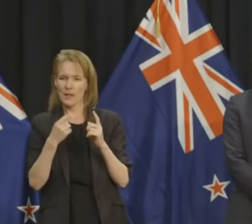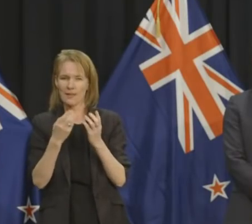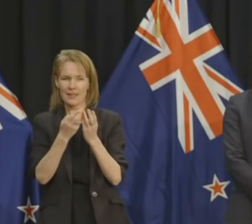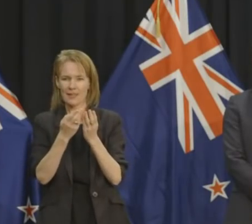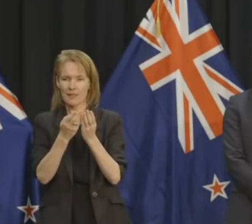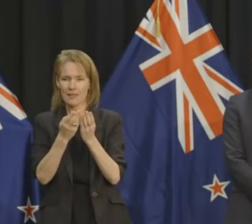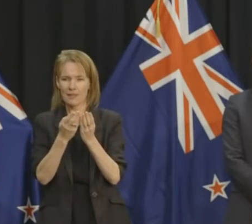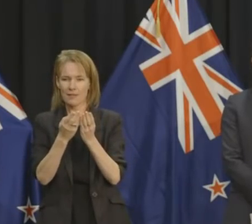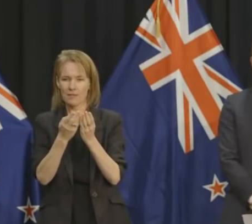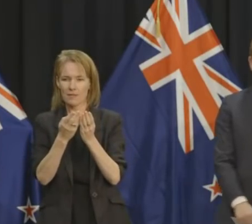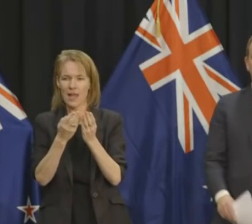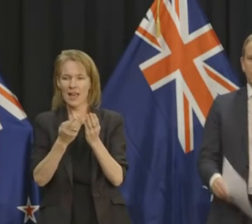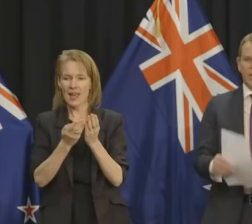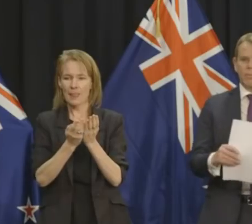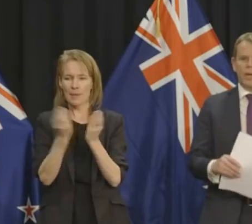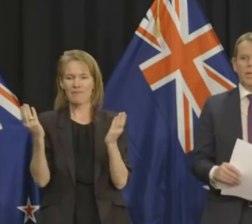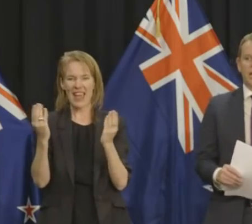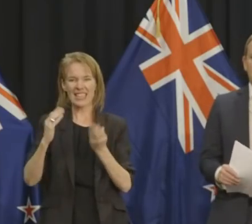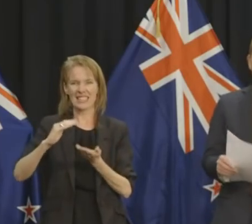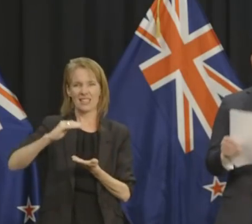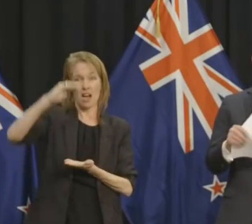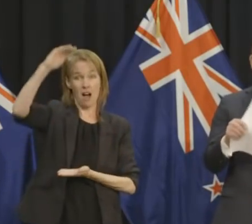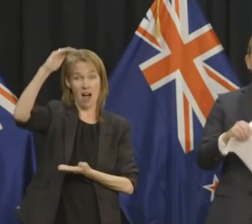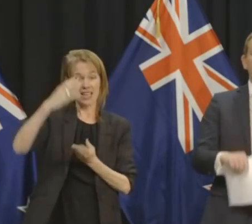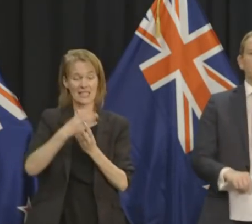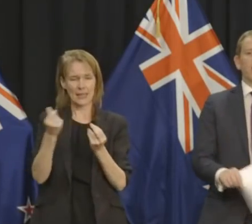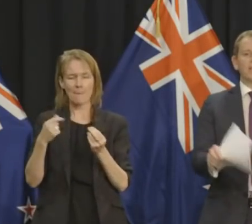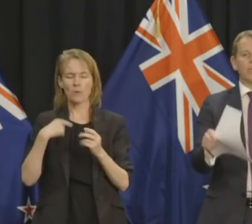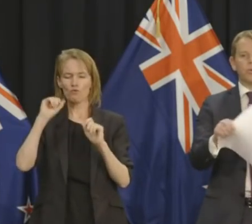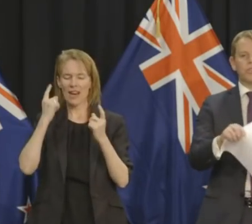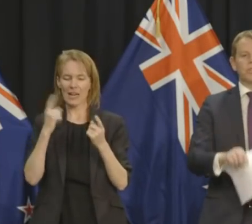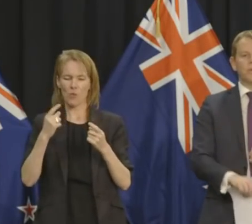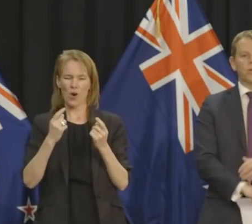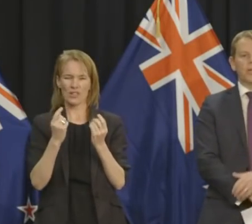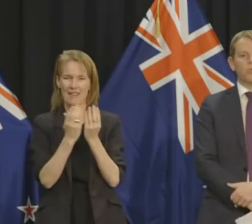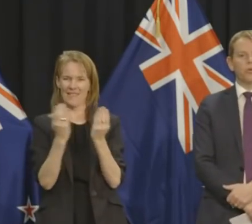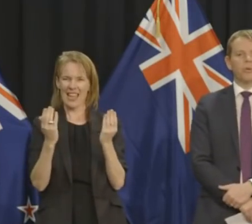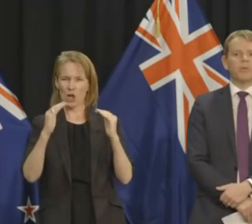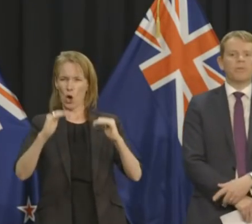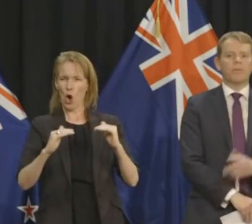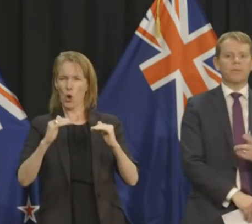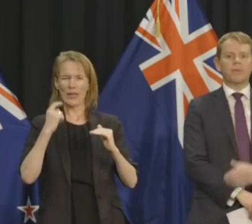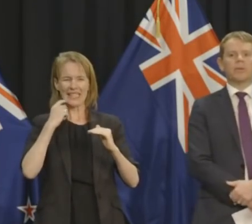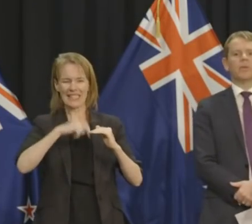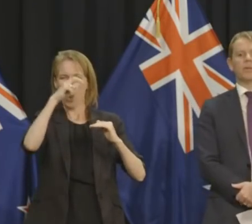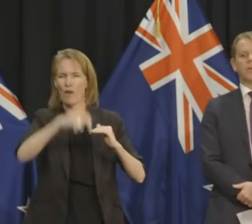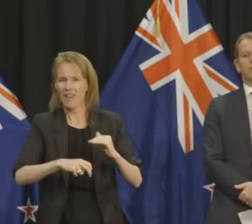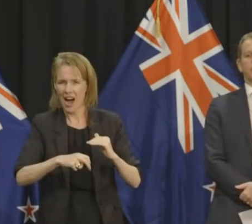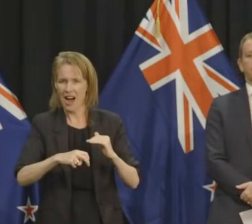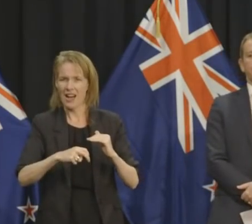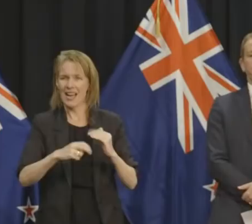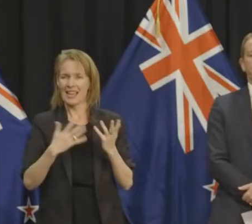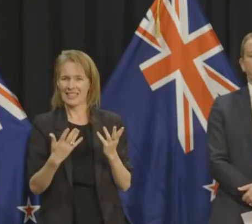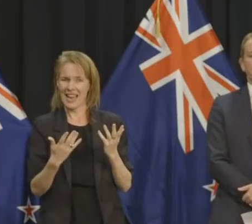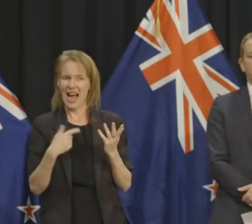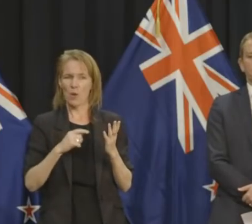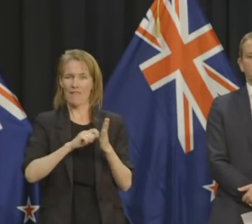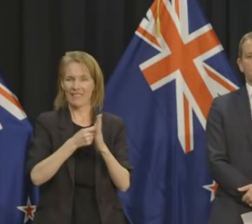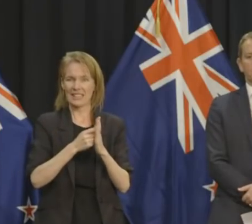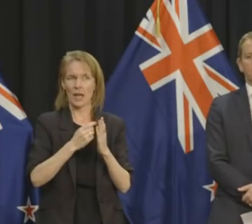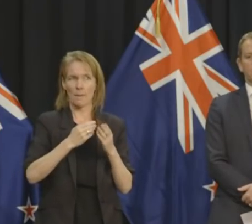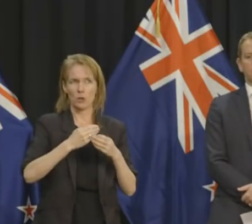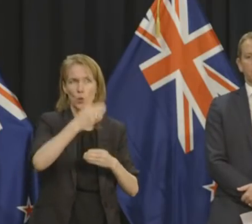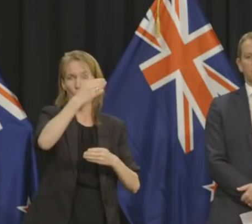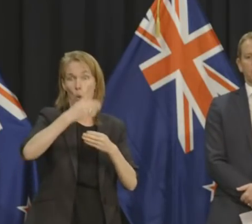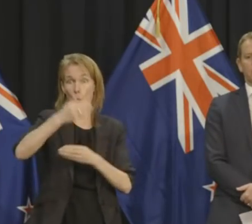underway at the time. Why wasn't he tested until today? The last couple of questions for Air Commodore. Why wasn't he tested until today if